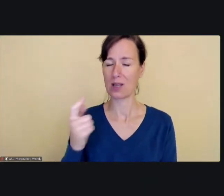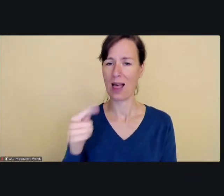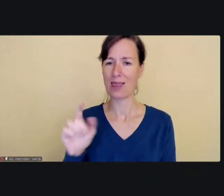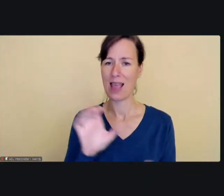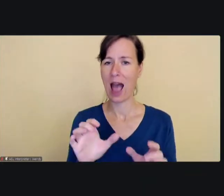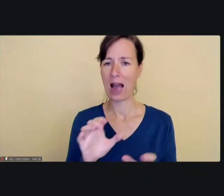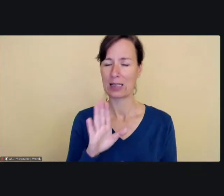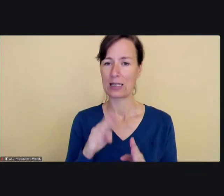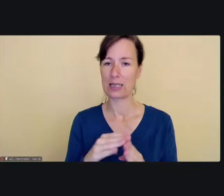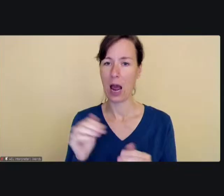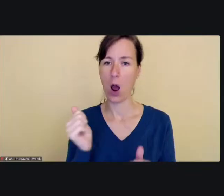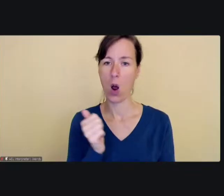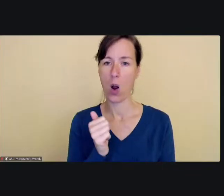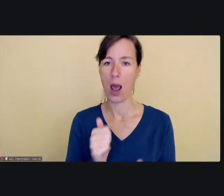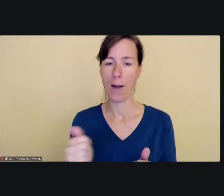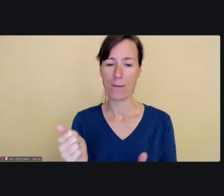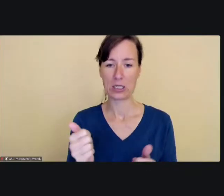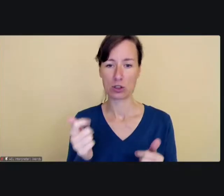days.